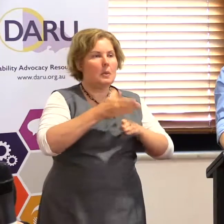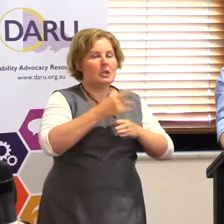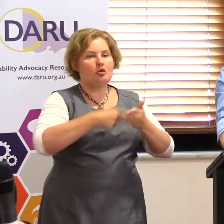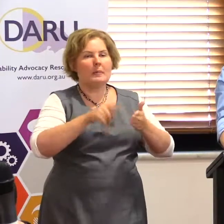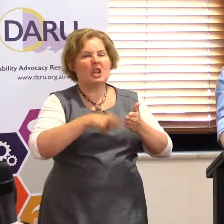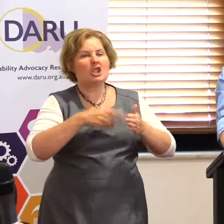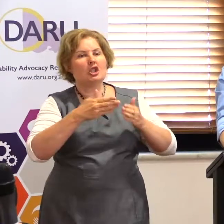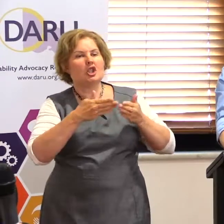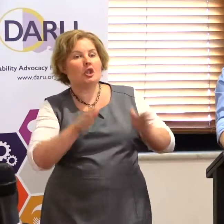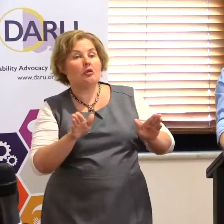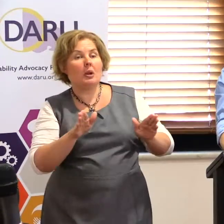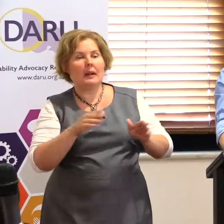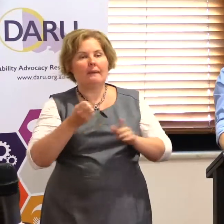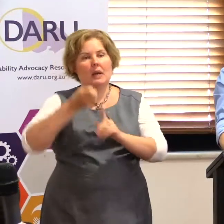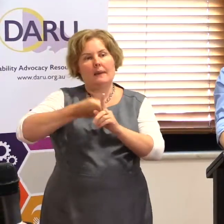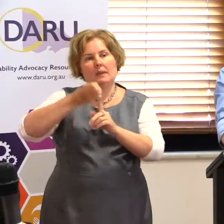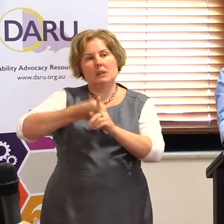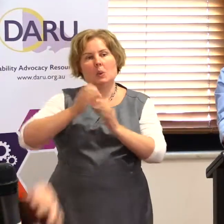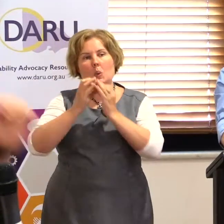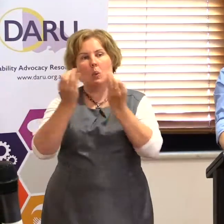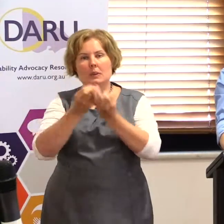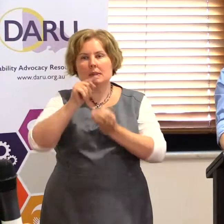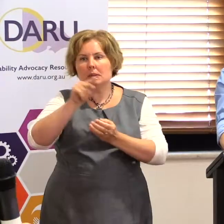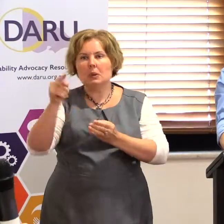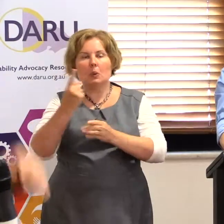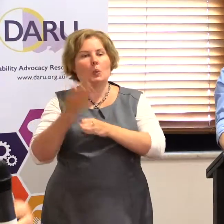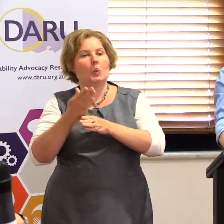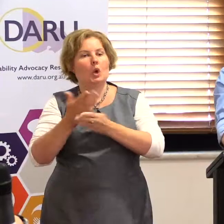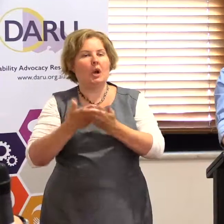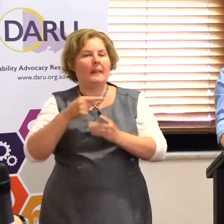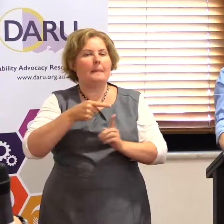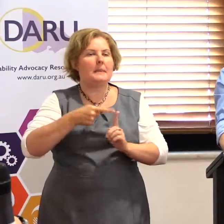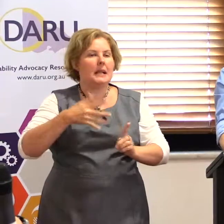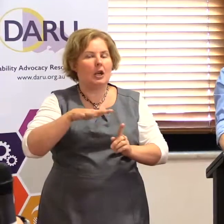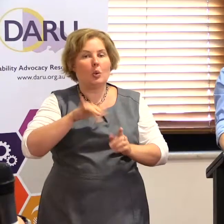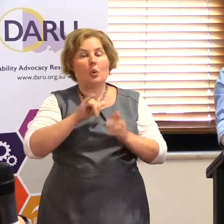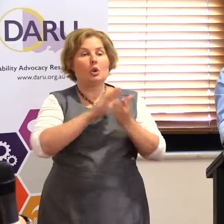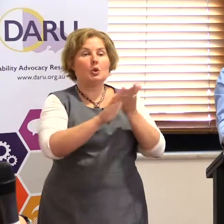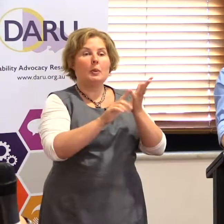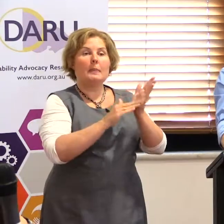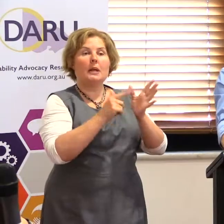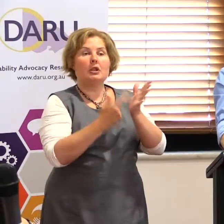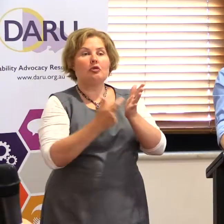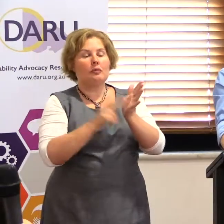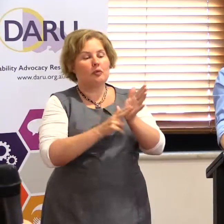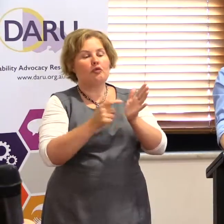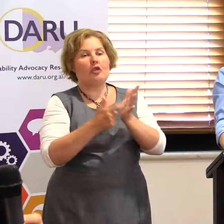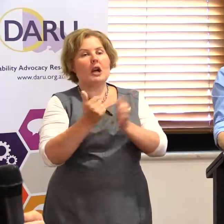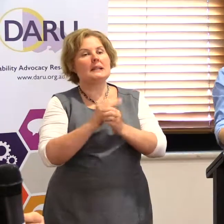general, there's advocacy organisations that work on that particular area, or there's a Human Rights Commission, but it's always a matter of talking